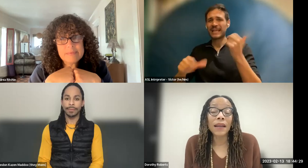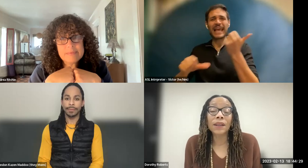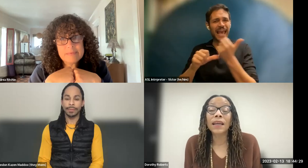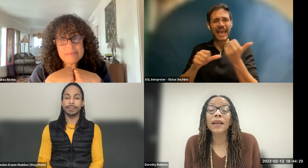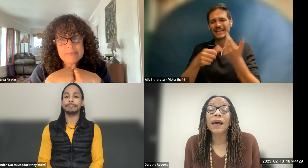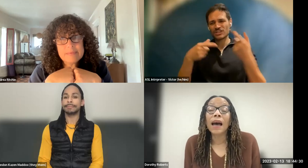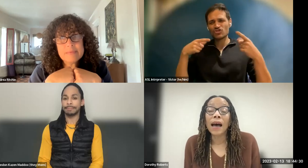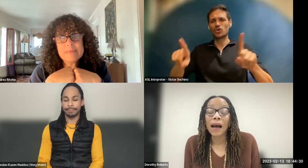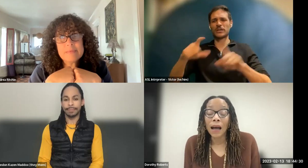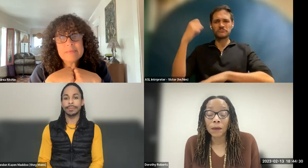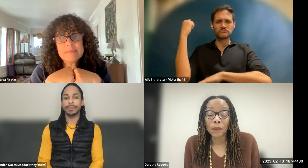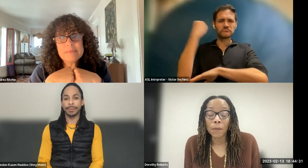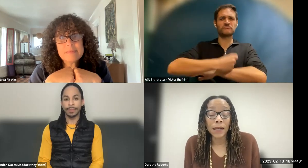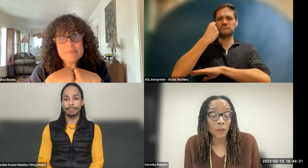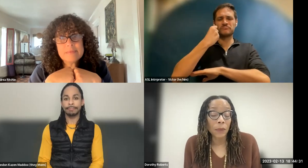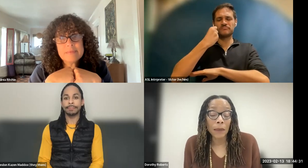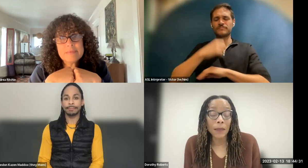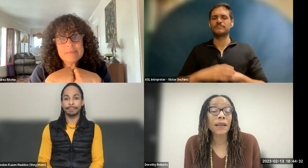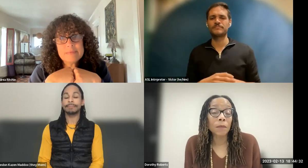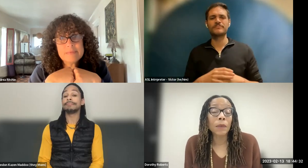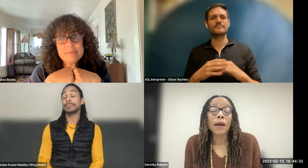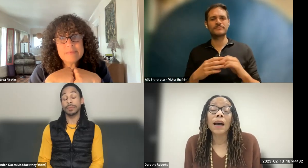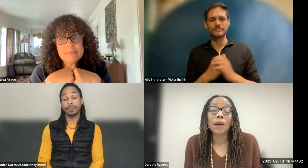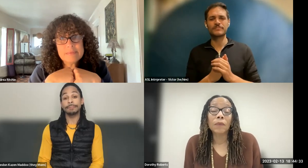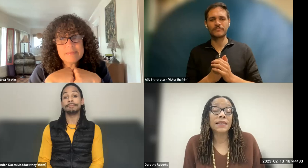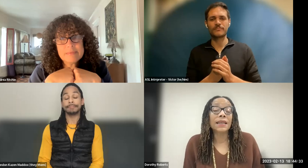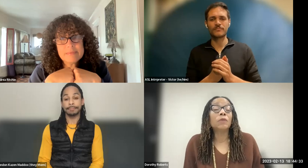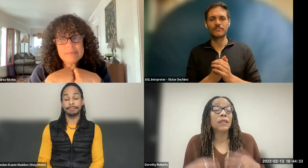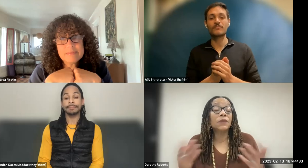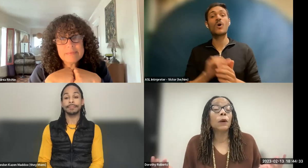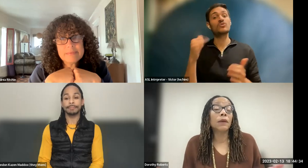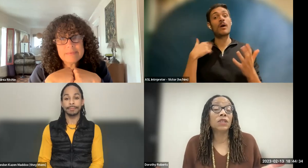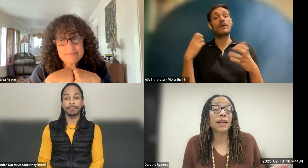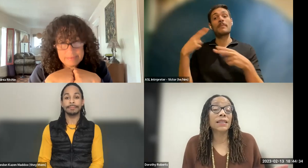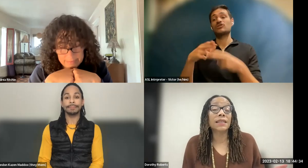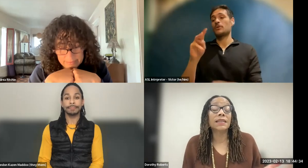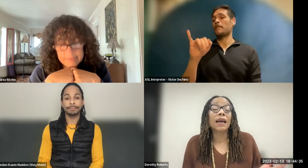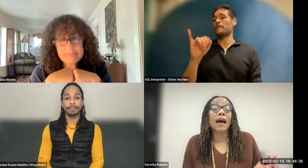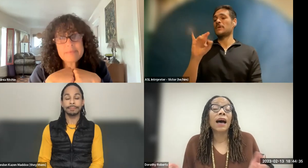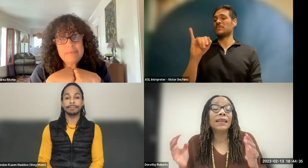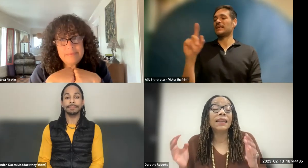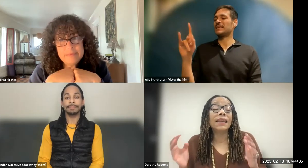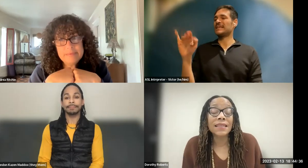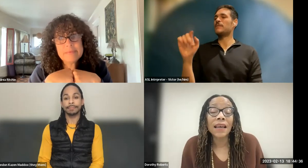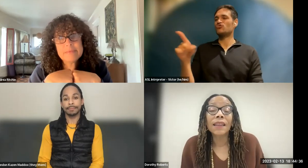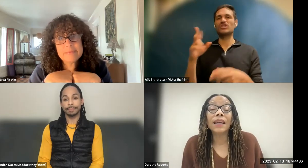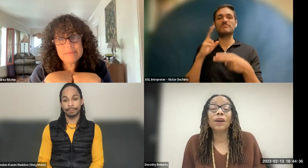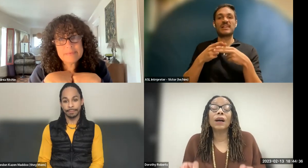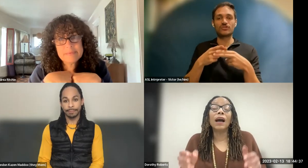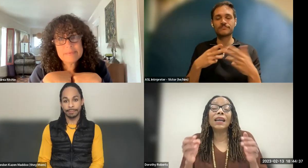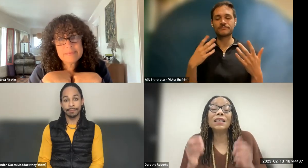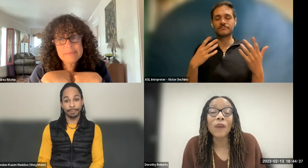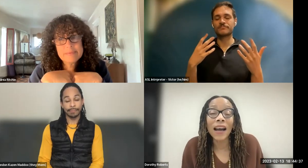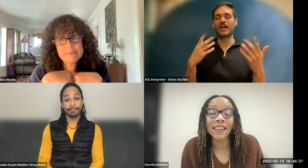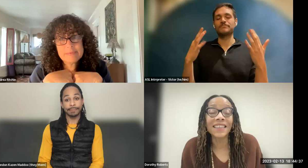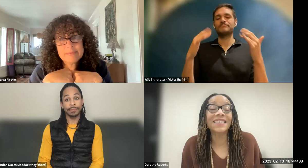then finally, I'll mention what Mimi Kim raised up, transformative justice. Yes,